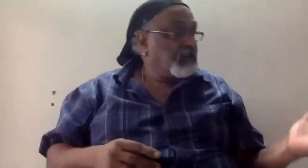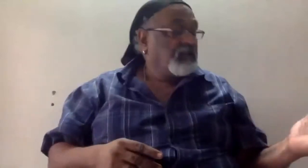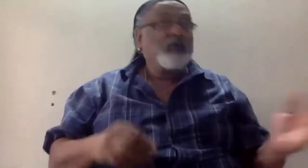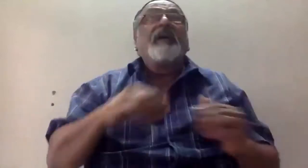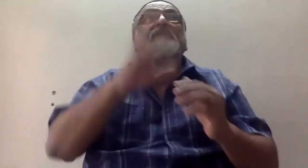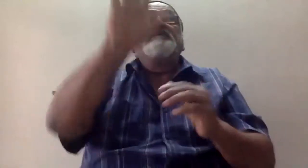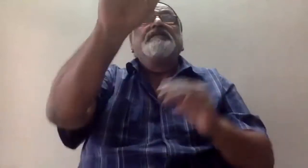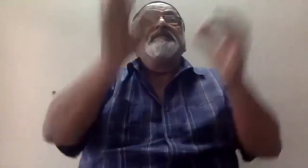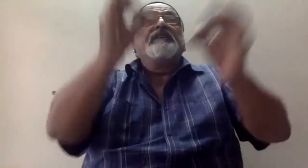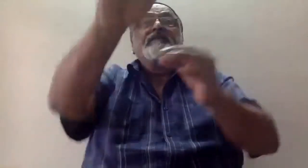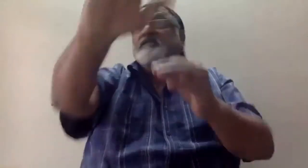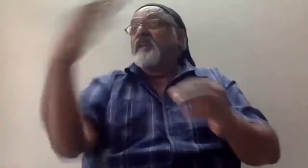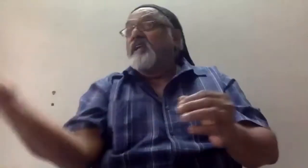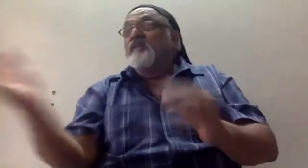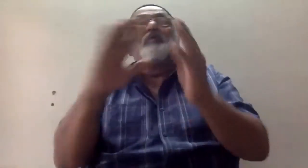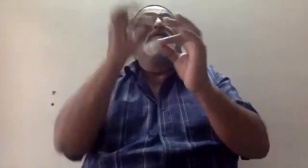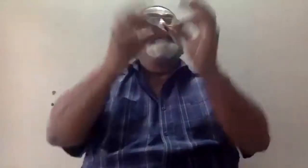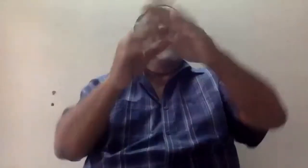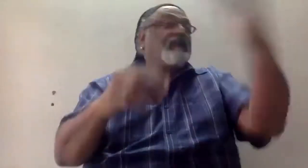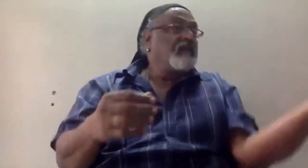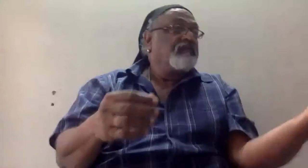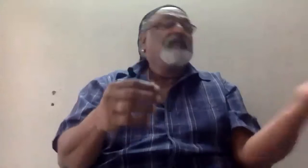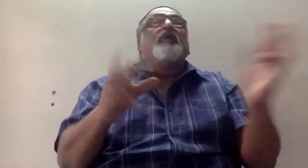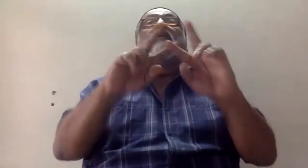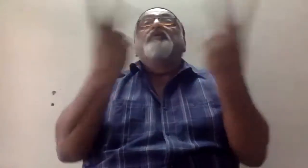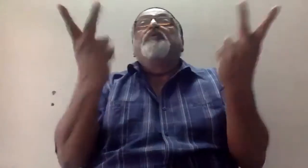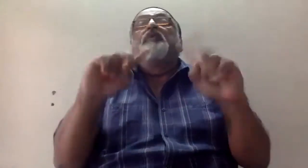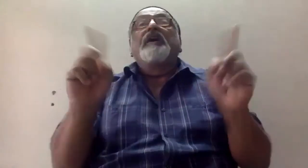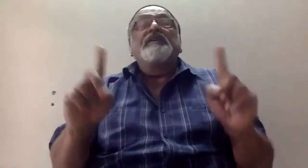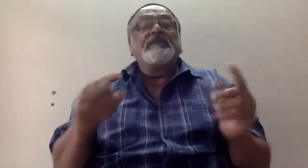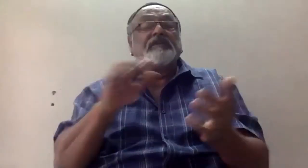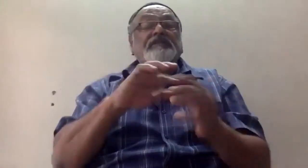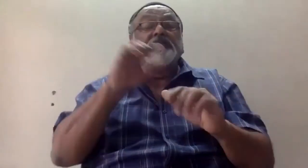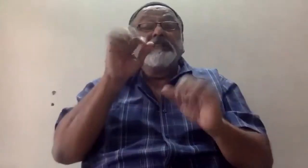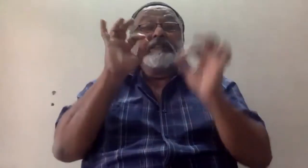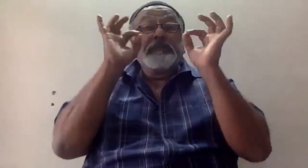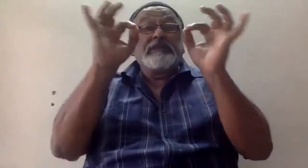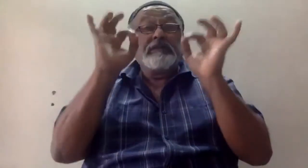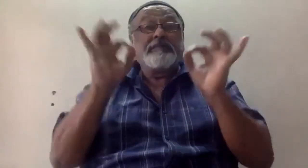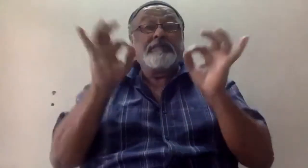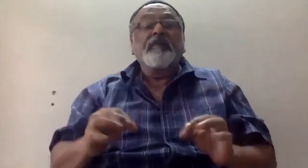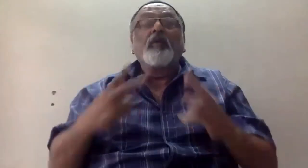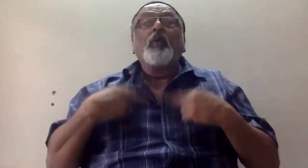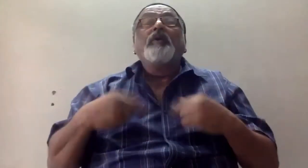left to the judge. So there are specific procedures in the code of law that person is completely